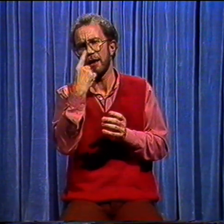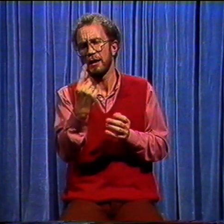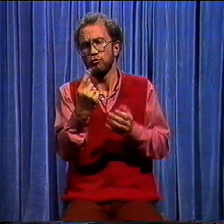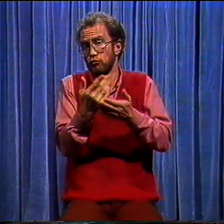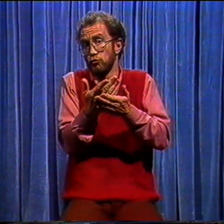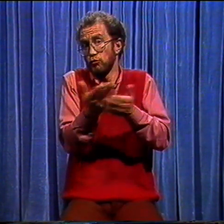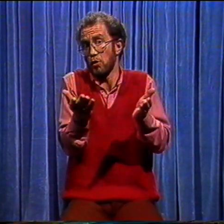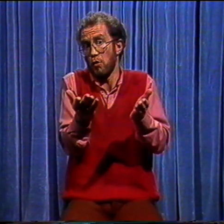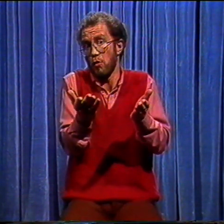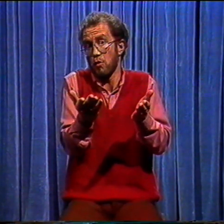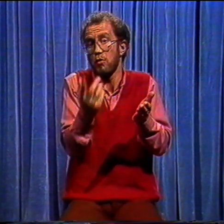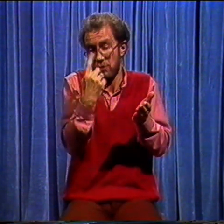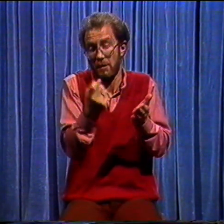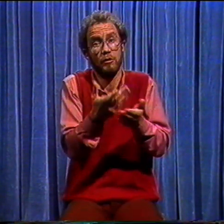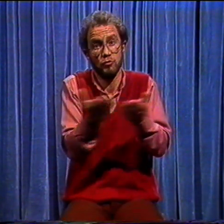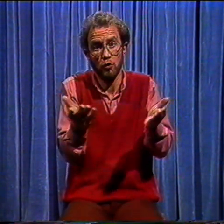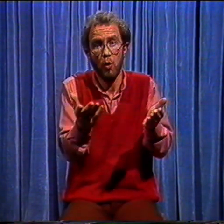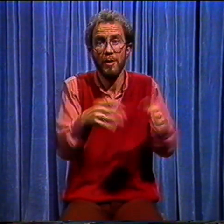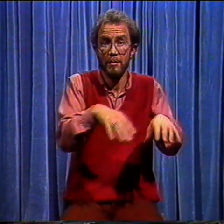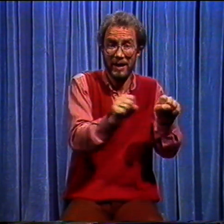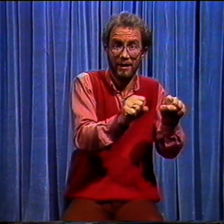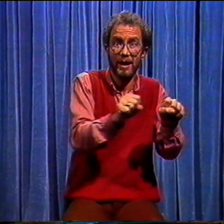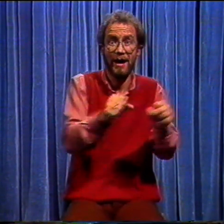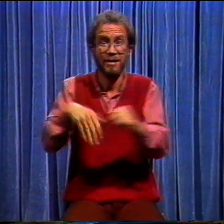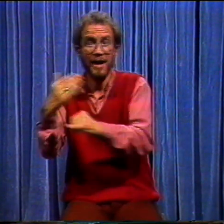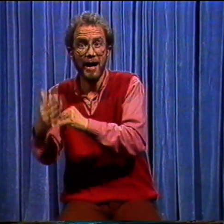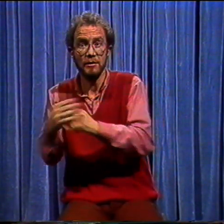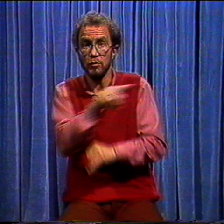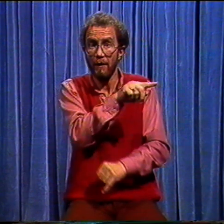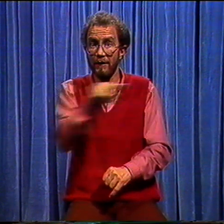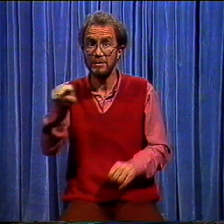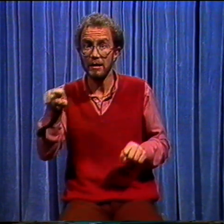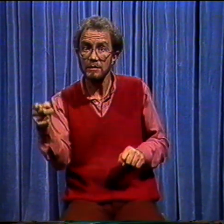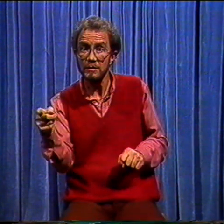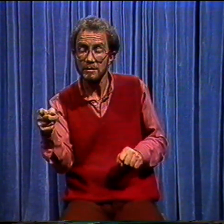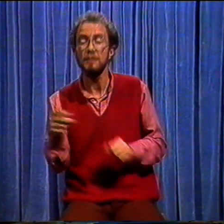They can be used and show the beginning and the end of a sentence.